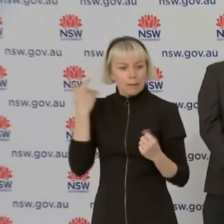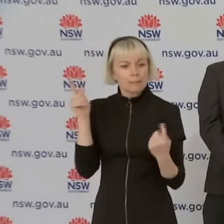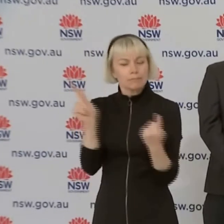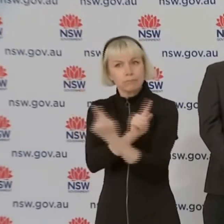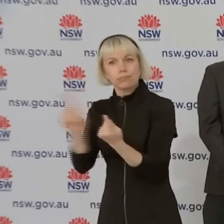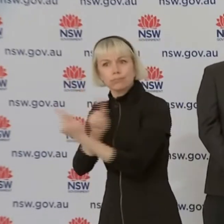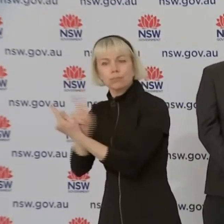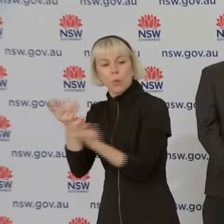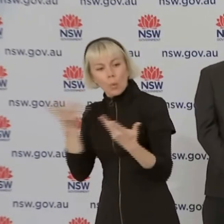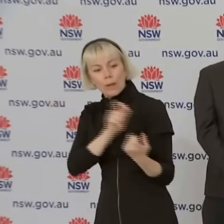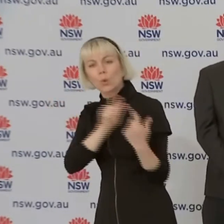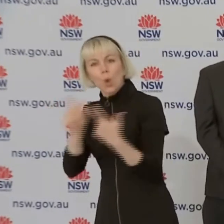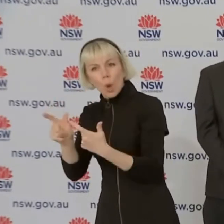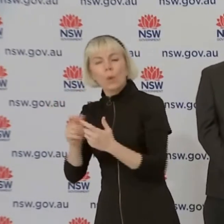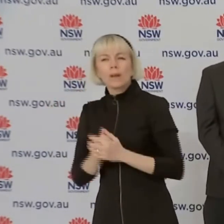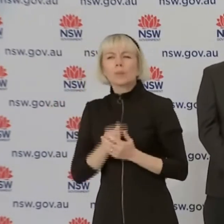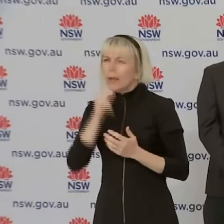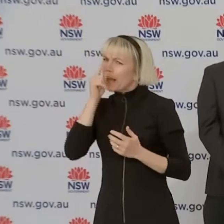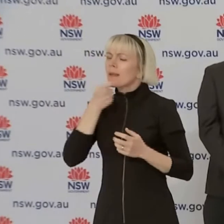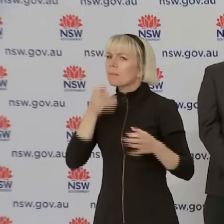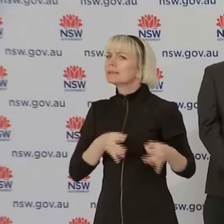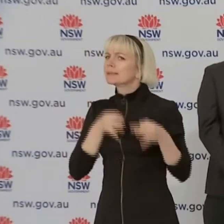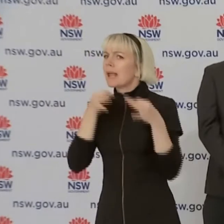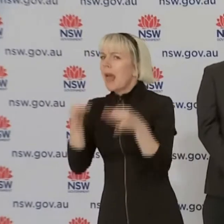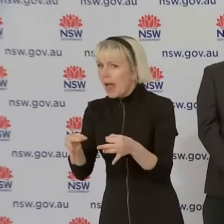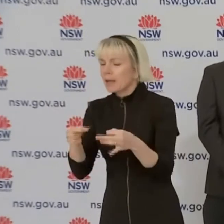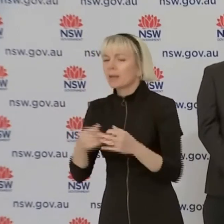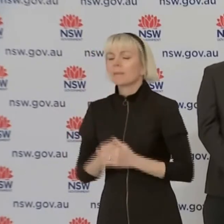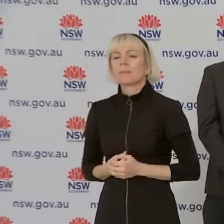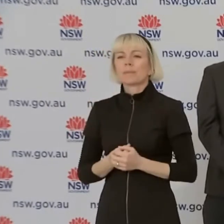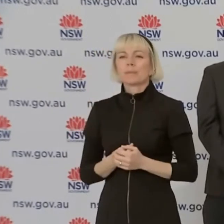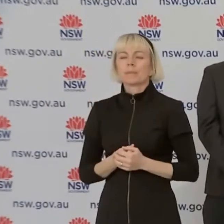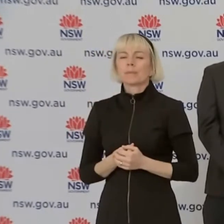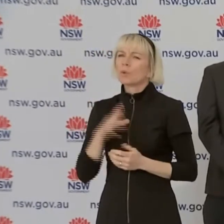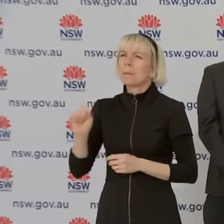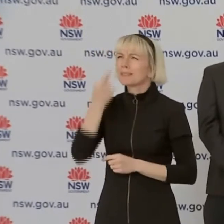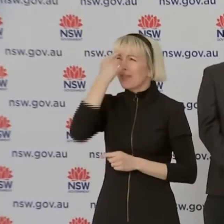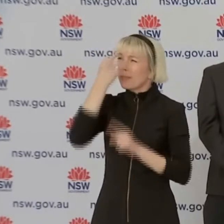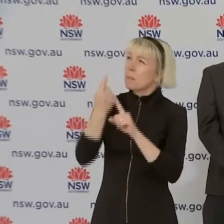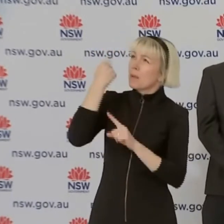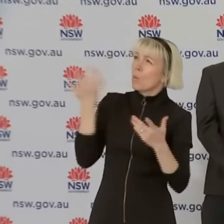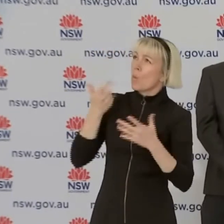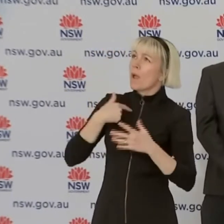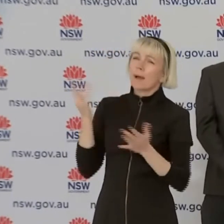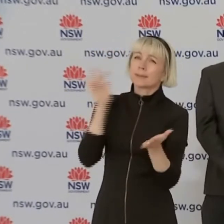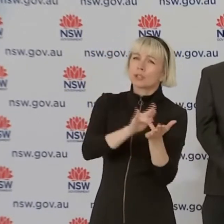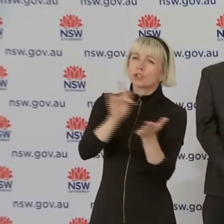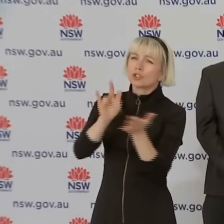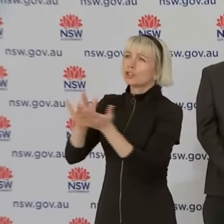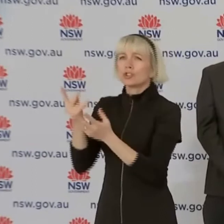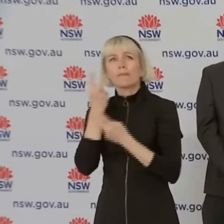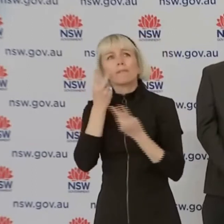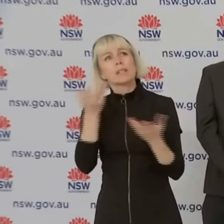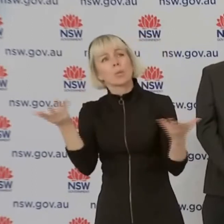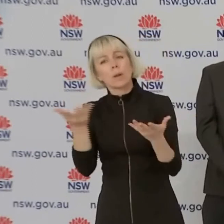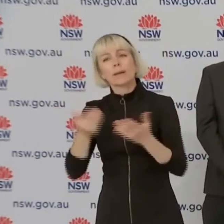24 hours, then we ask you go back 2 days where you've gone. I think the most important message, can I just emphasise